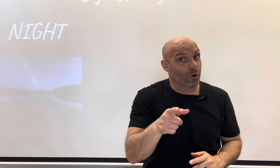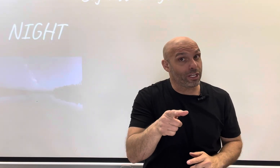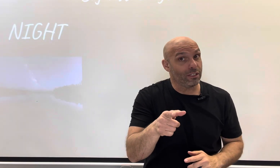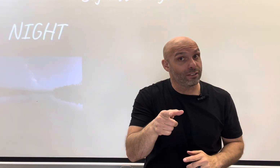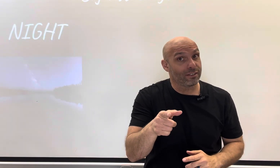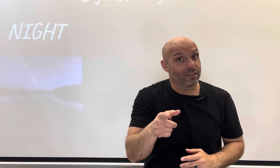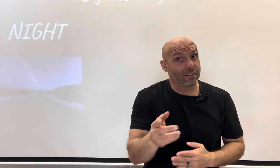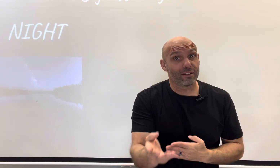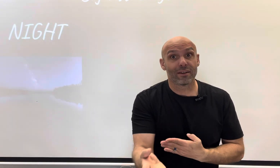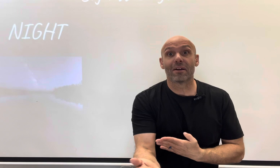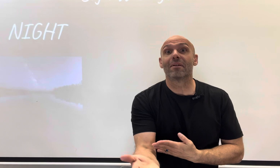morning,